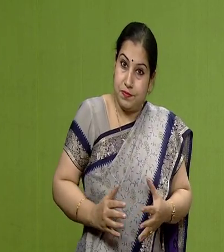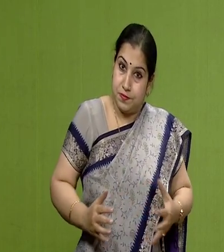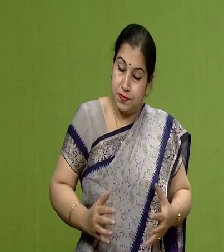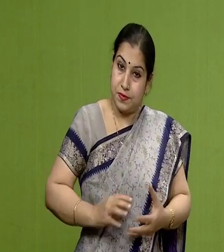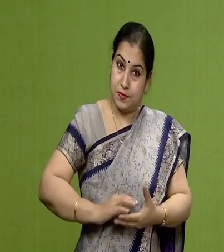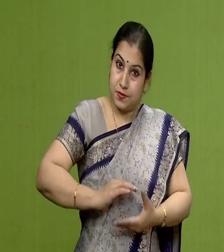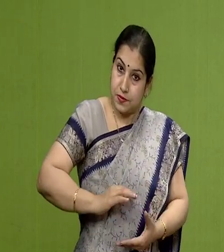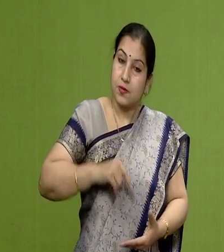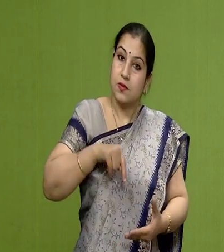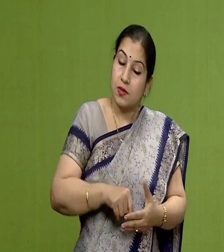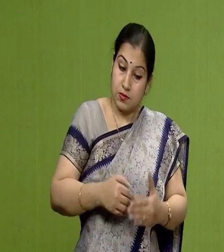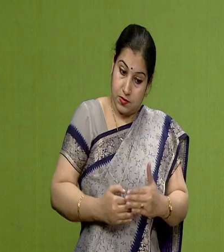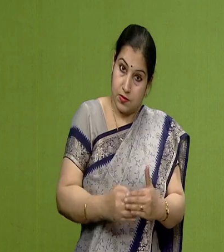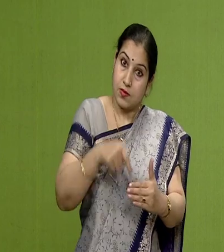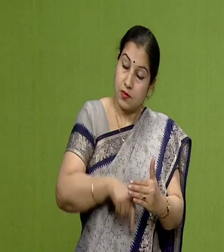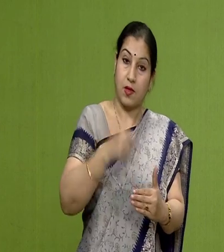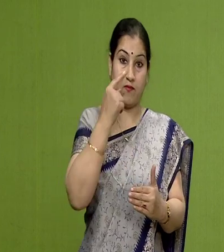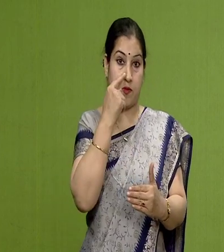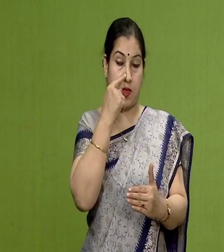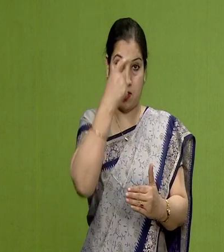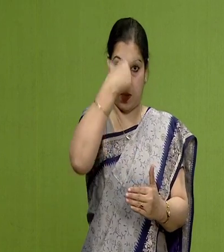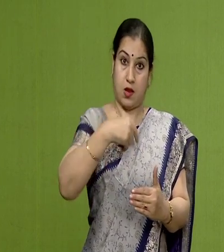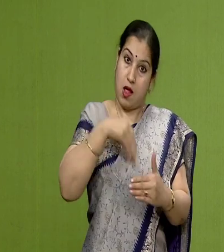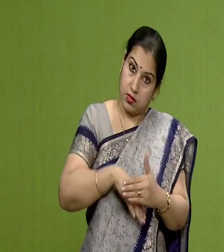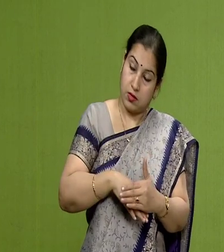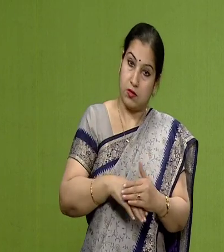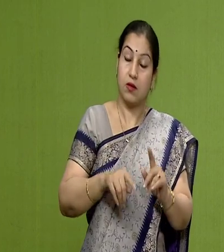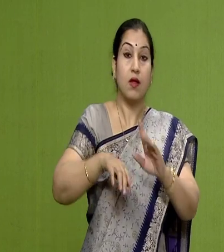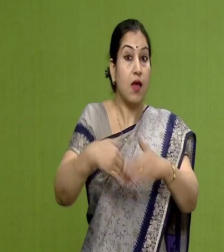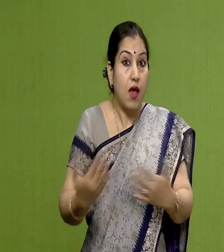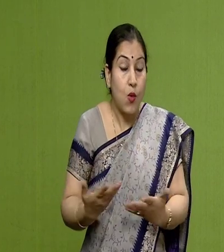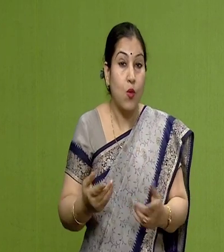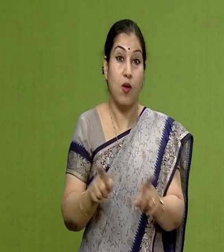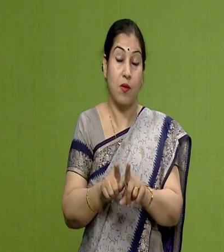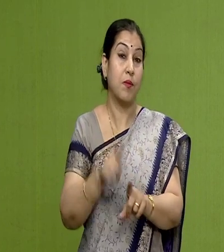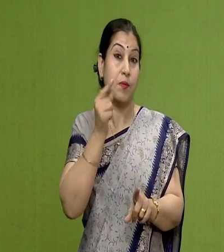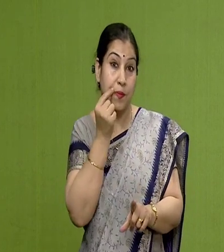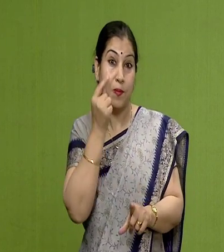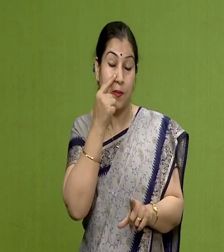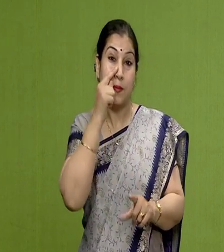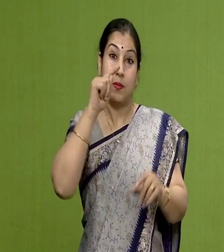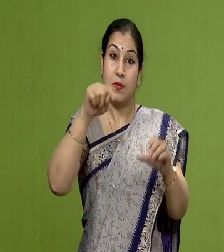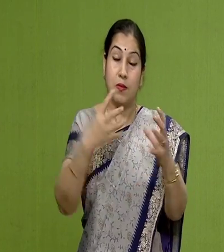or womb of a woman after sexual intercourse of a man and a